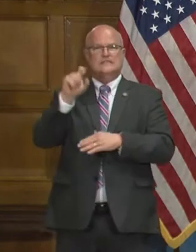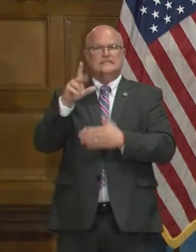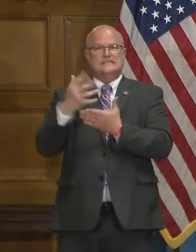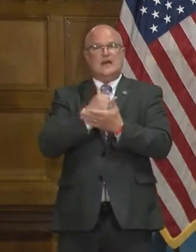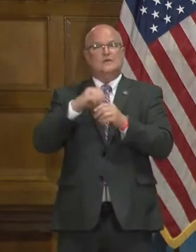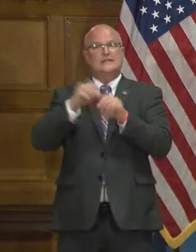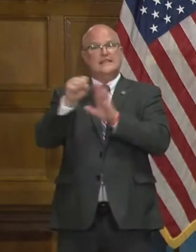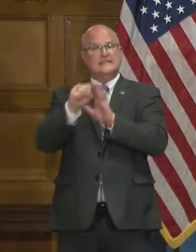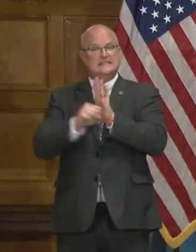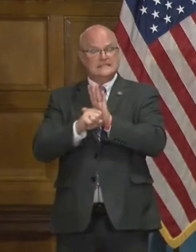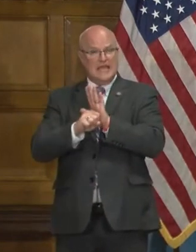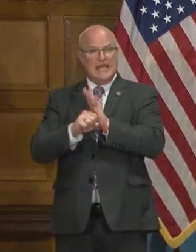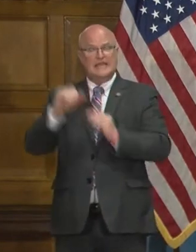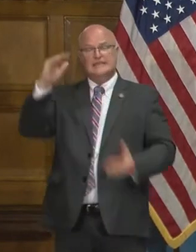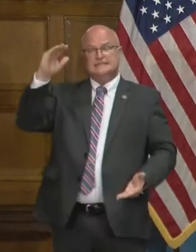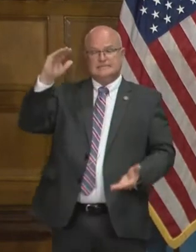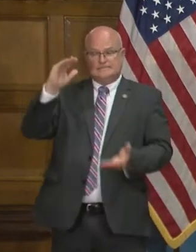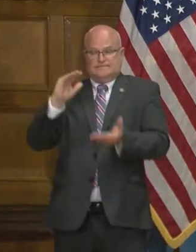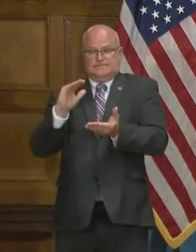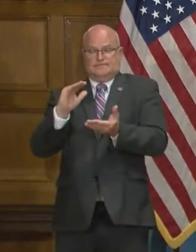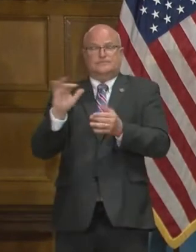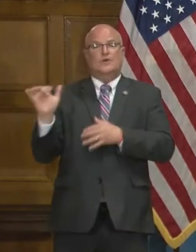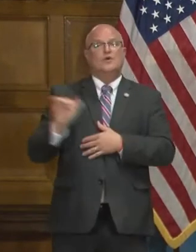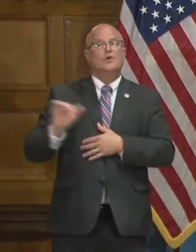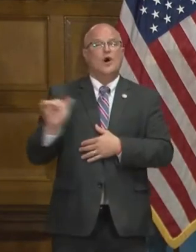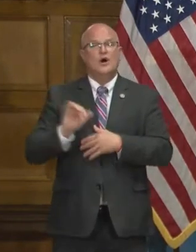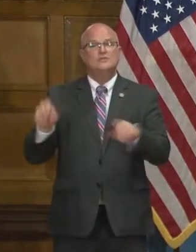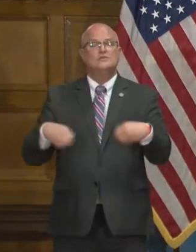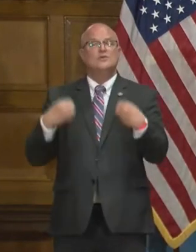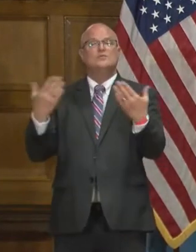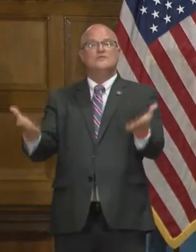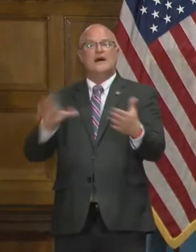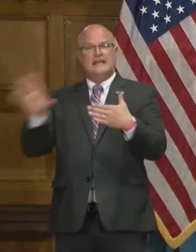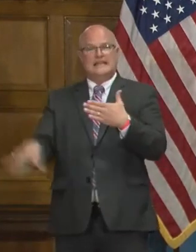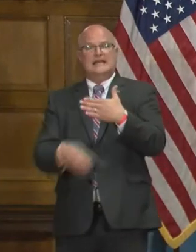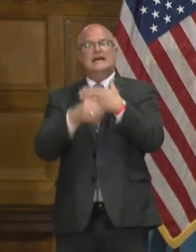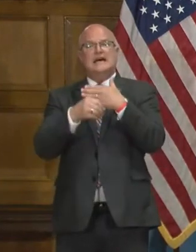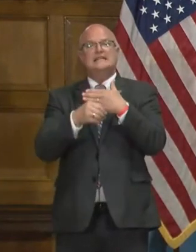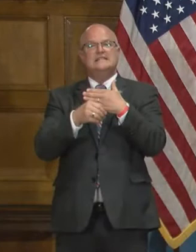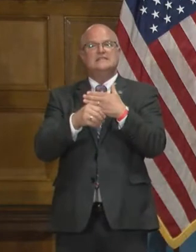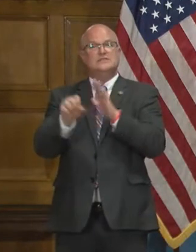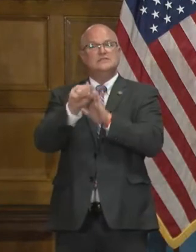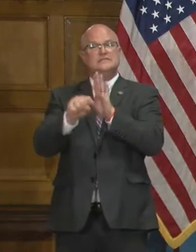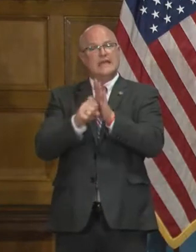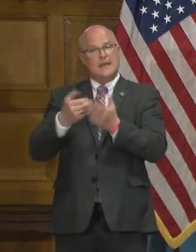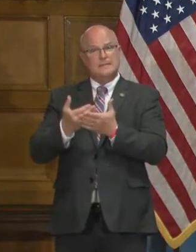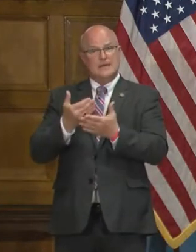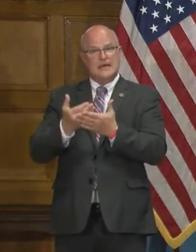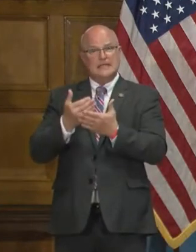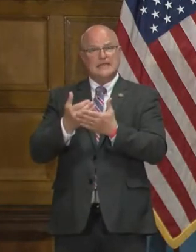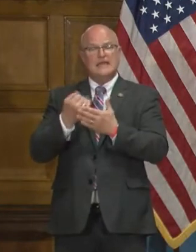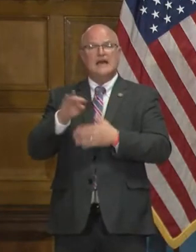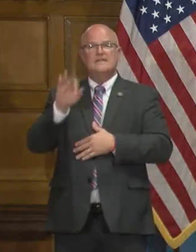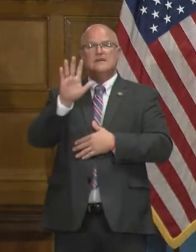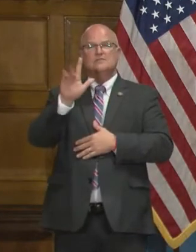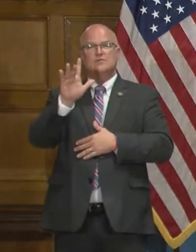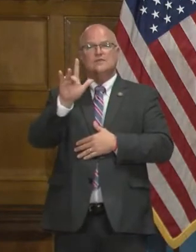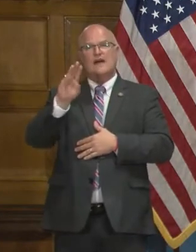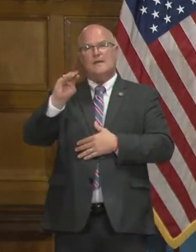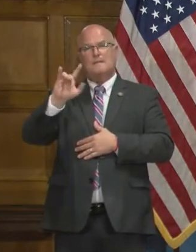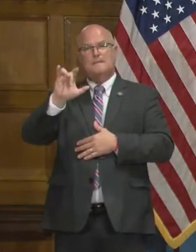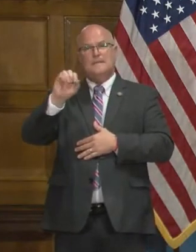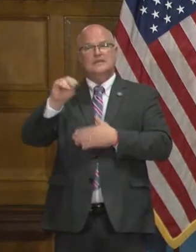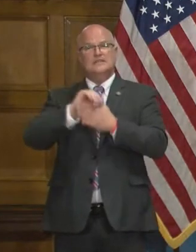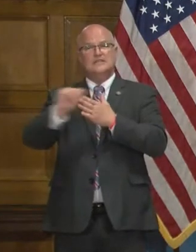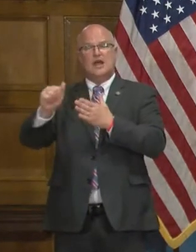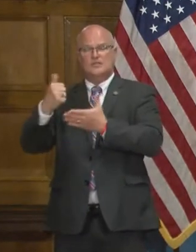the state and will also provide additional state money of $25